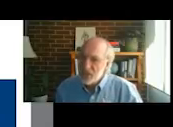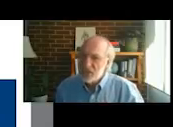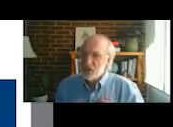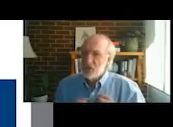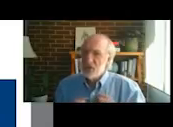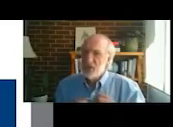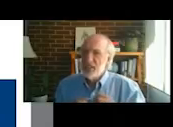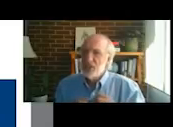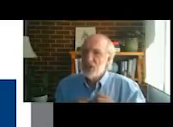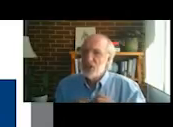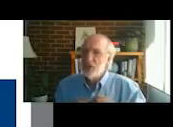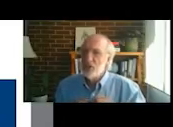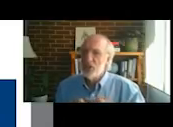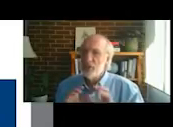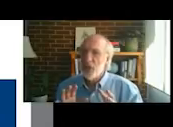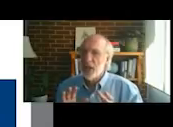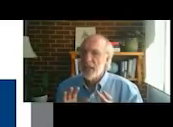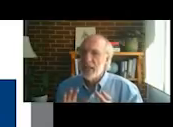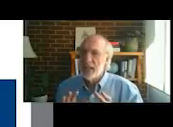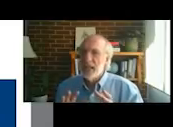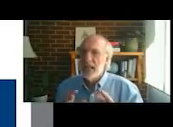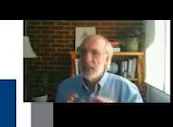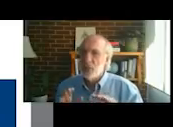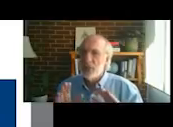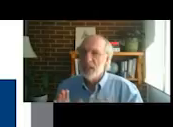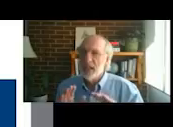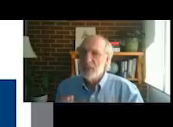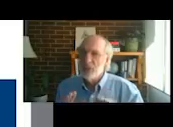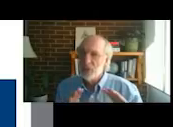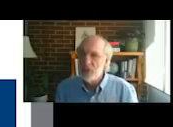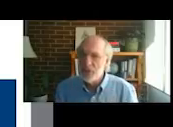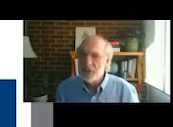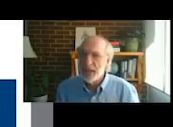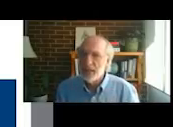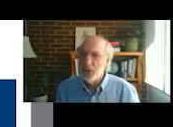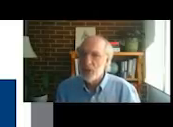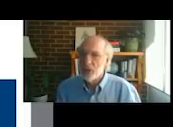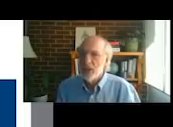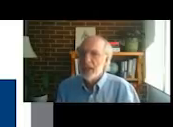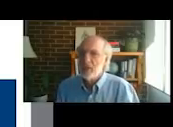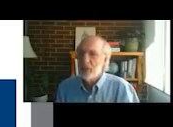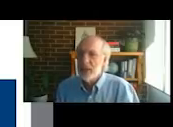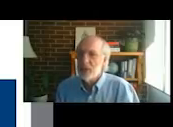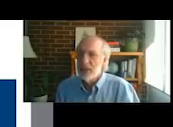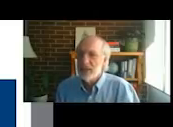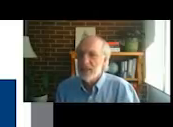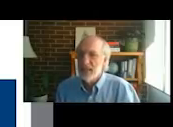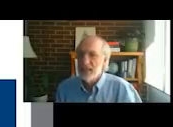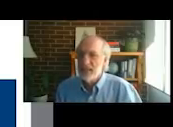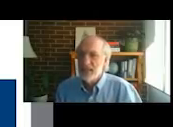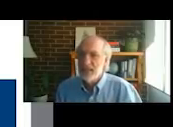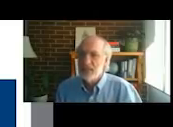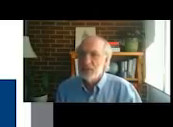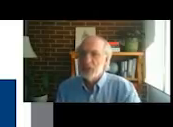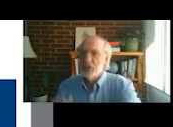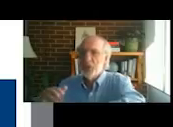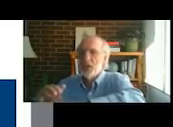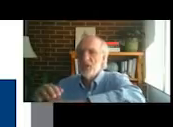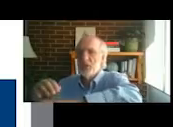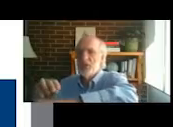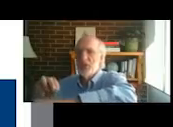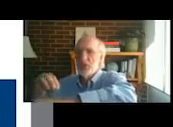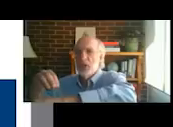to teach close to the body and with light, reduced fine motor and grounded signs as much